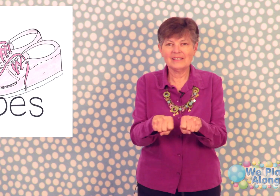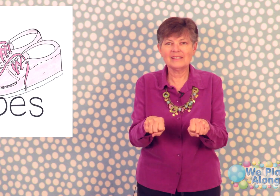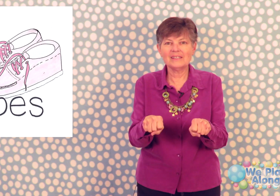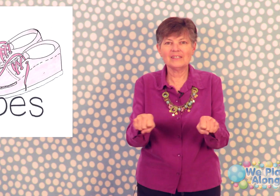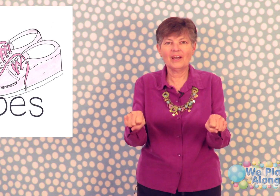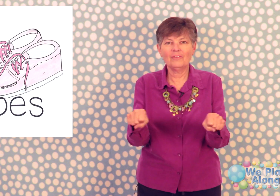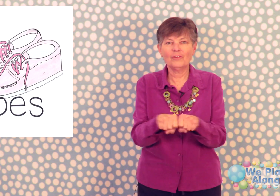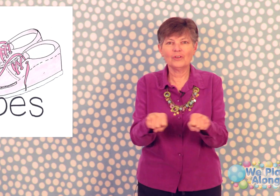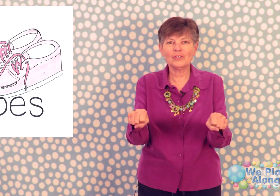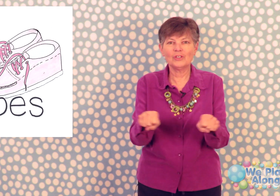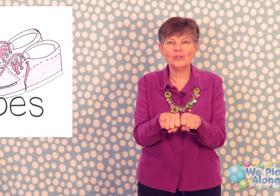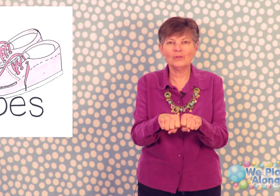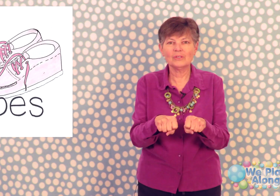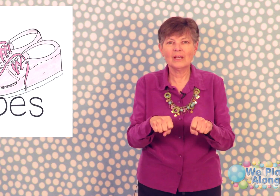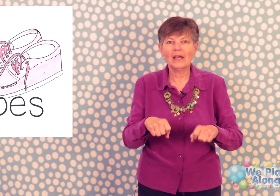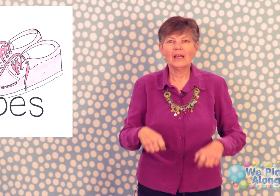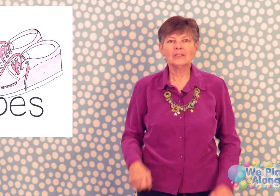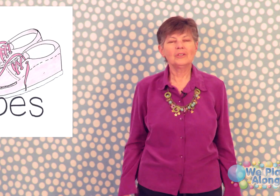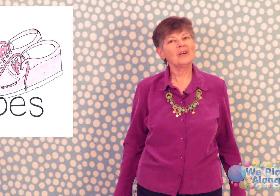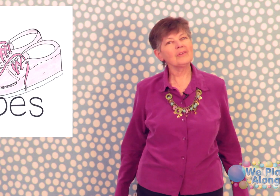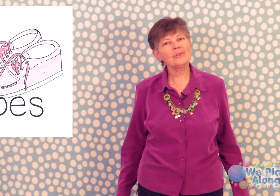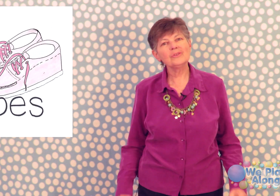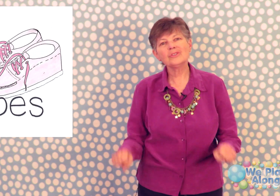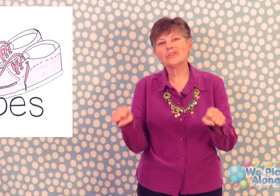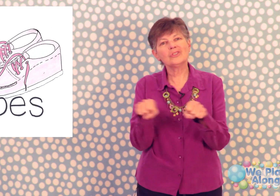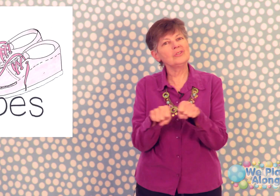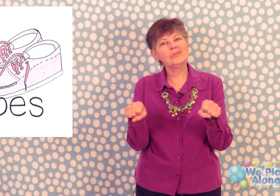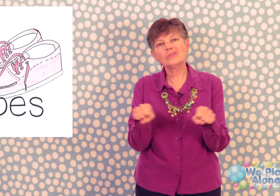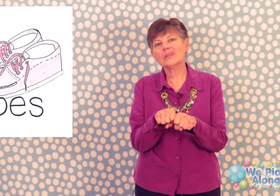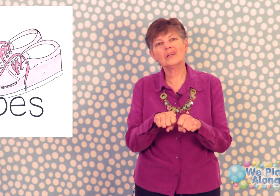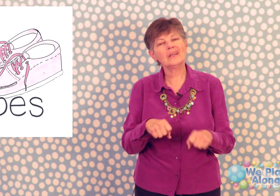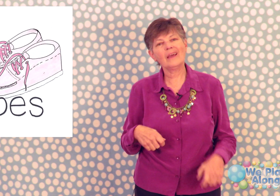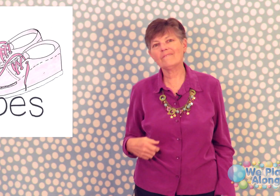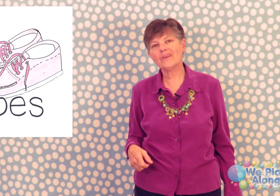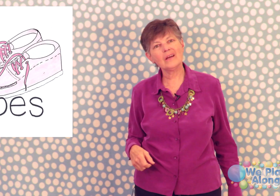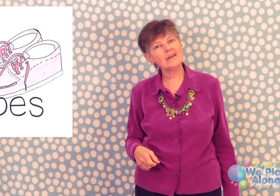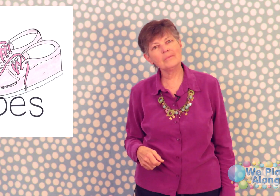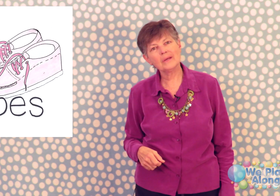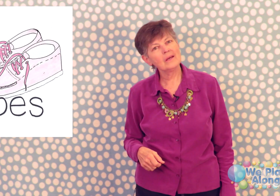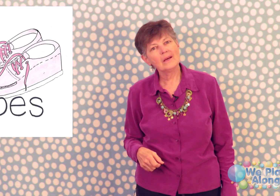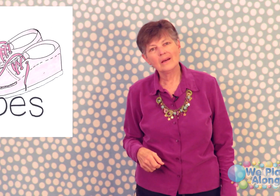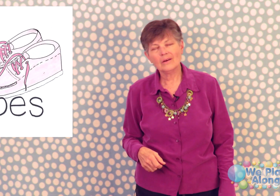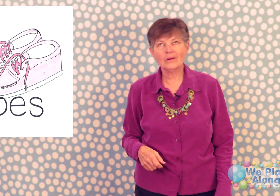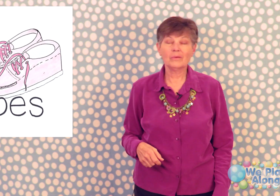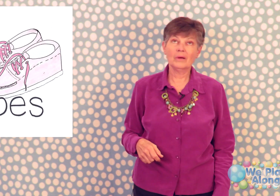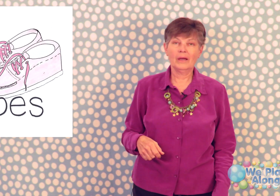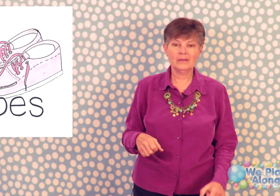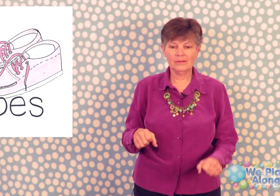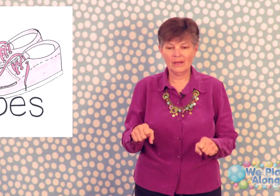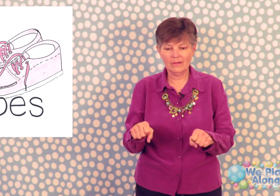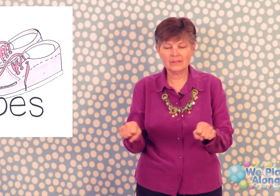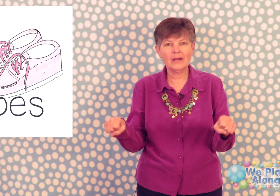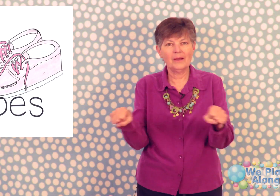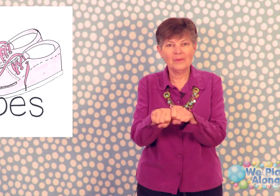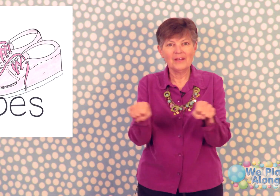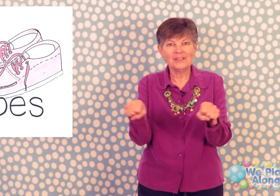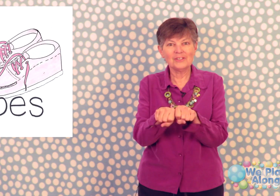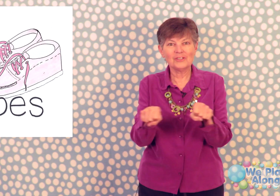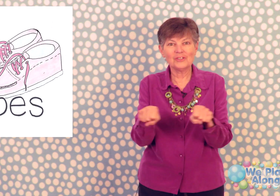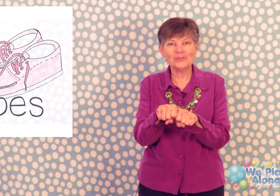This is the sign for shoes. Do you ever lose your shoes? You can't find them? Oh, well, I do that all the time. This is